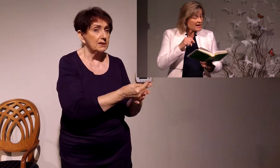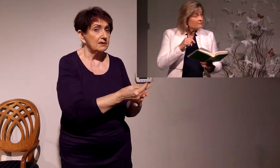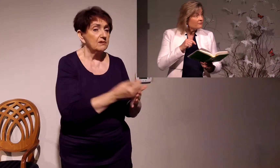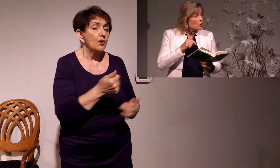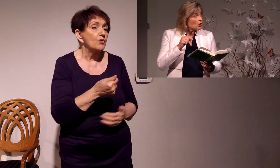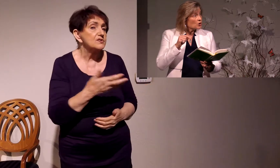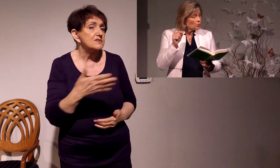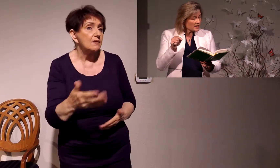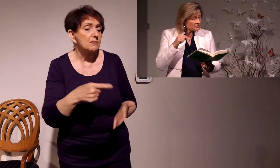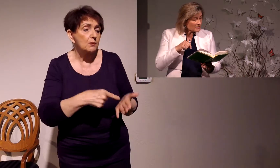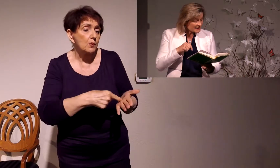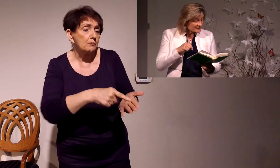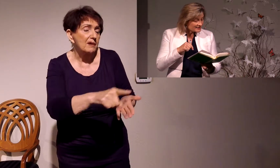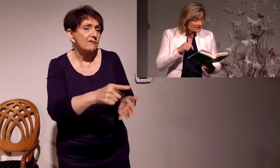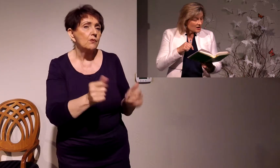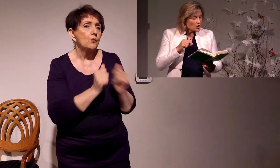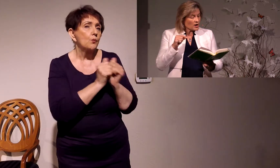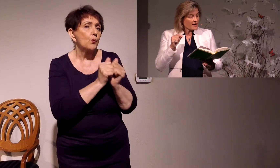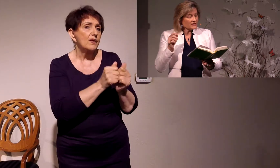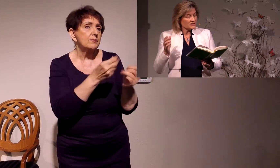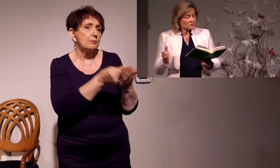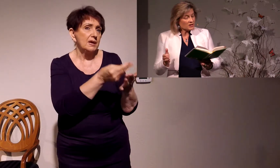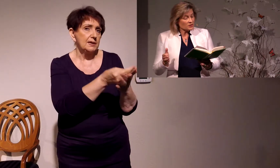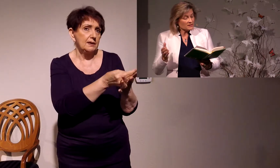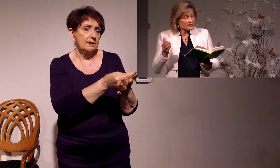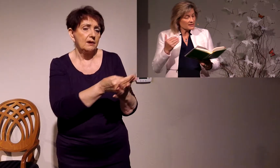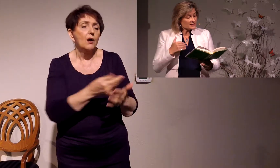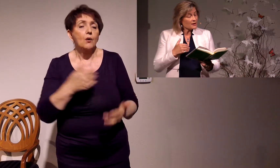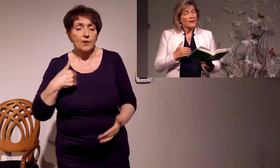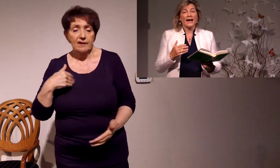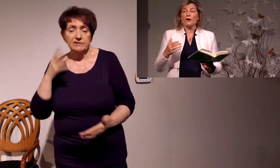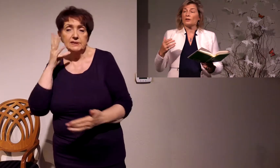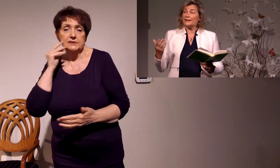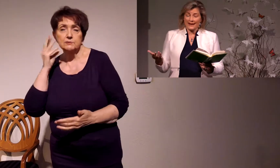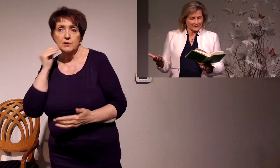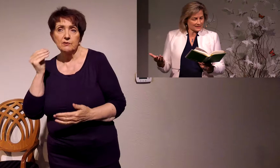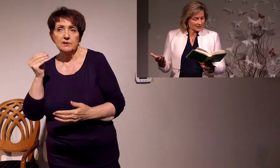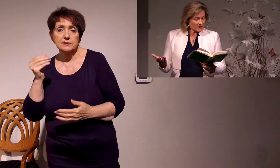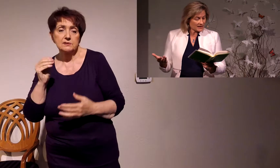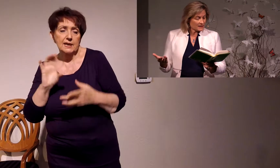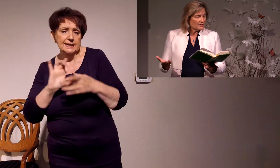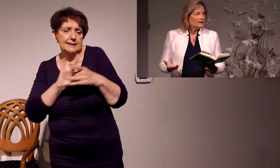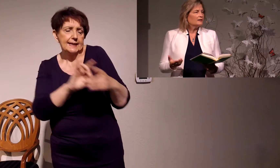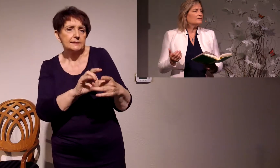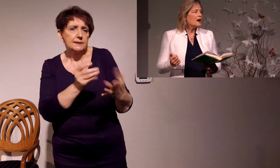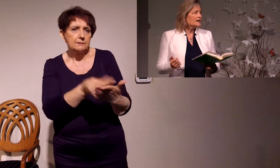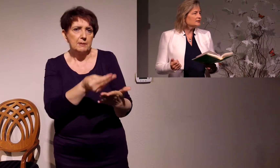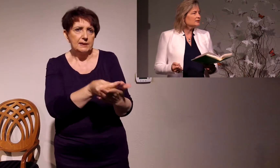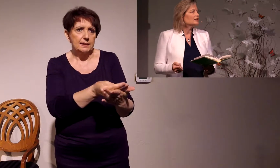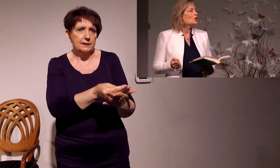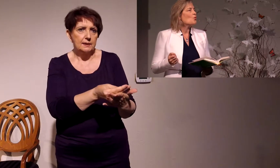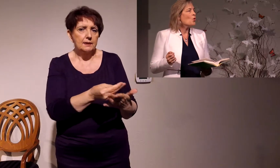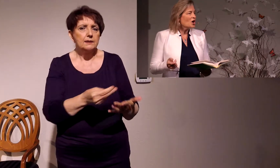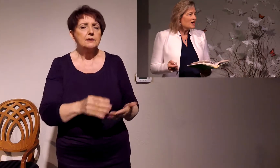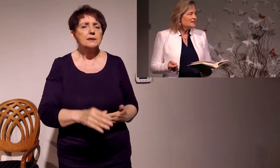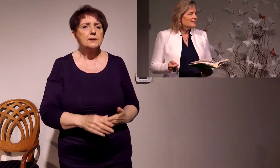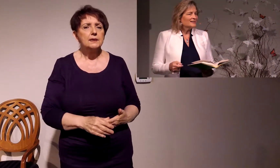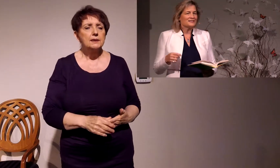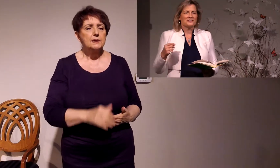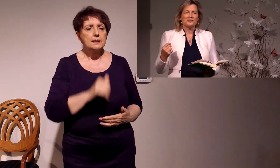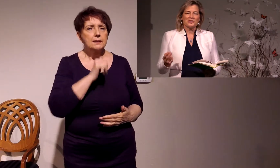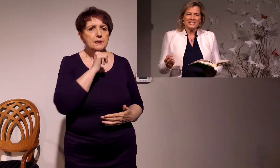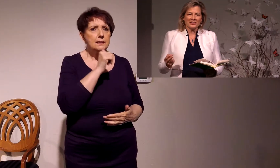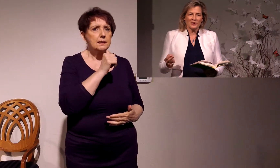was paid for with money or have an experience that is somehow connected to money. Not